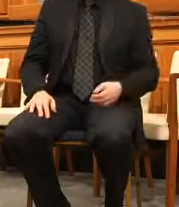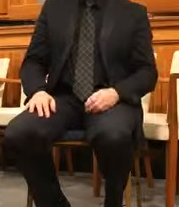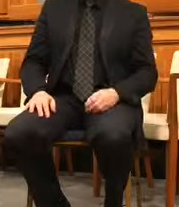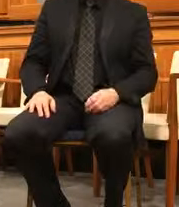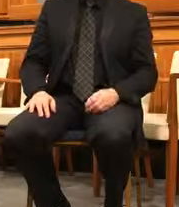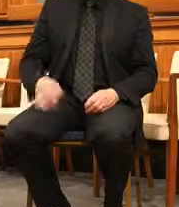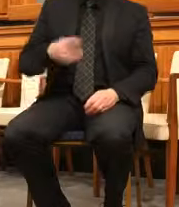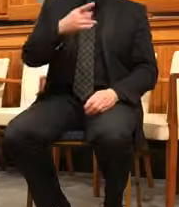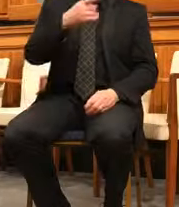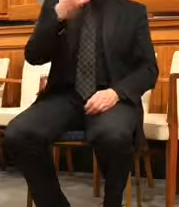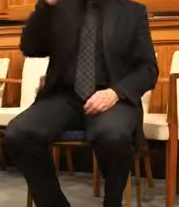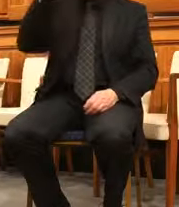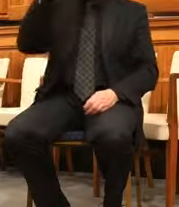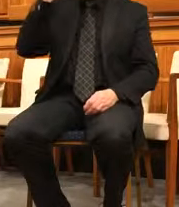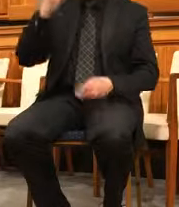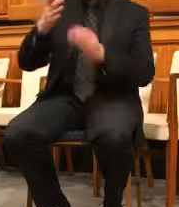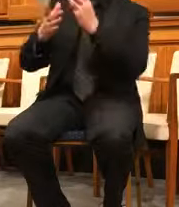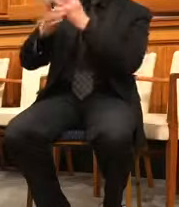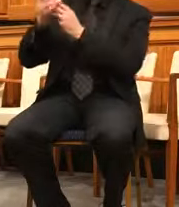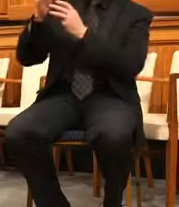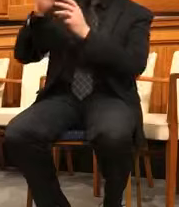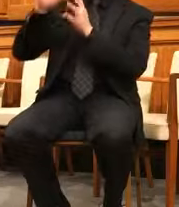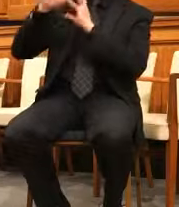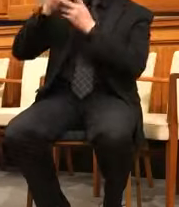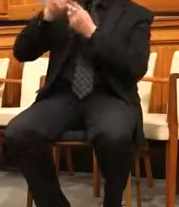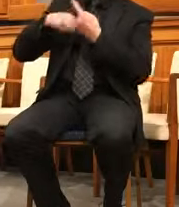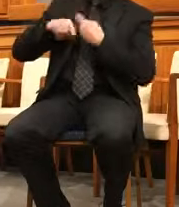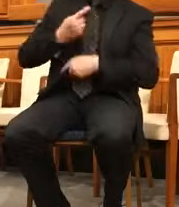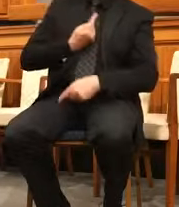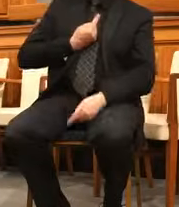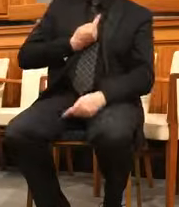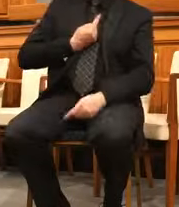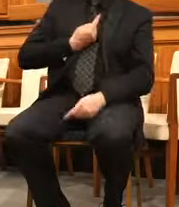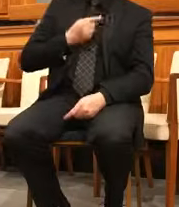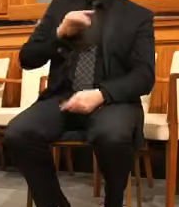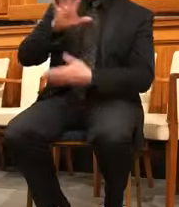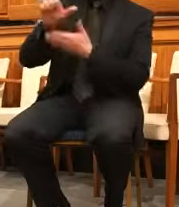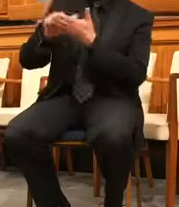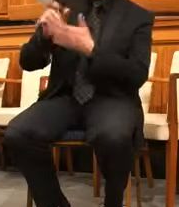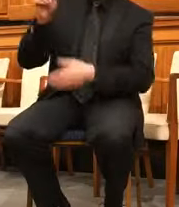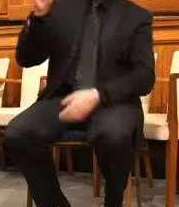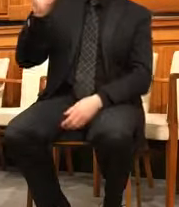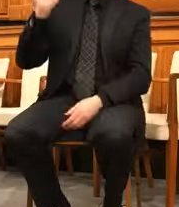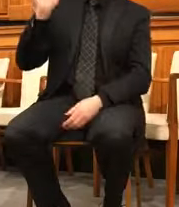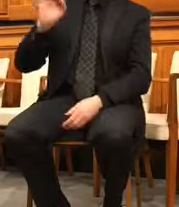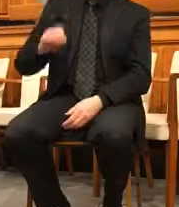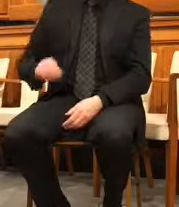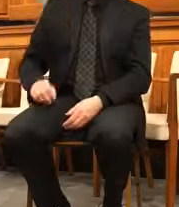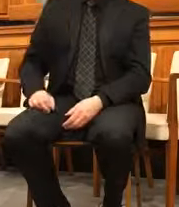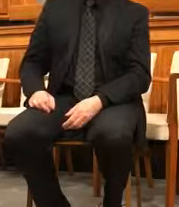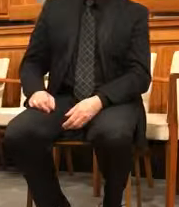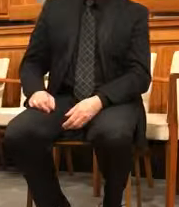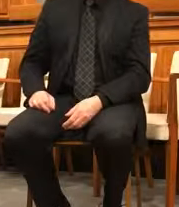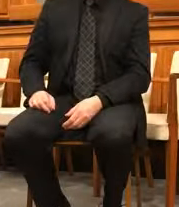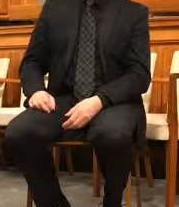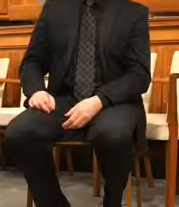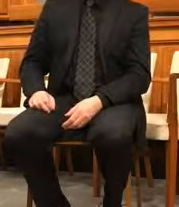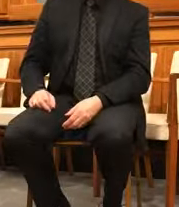us, He is not in any sense a holy God, there is no kind of barrier between us and